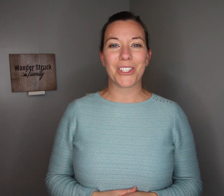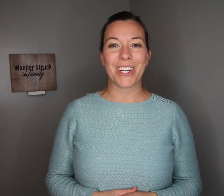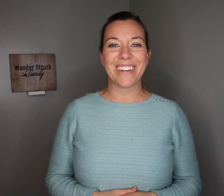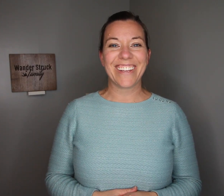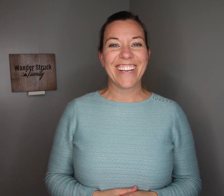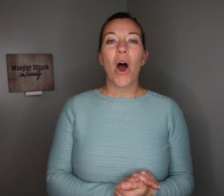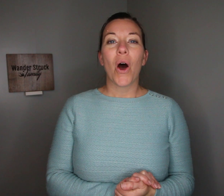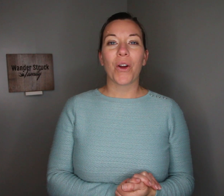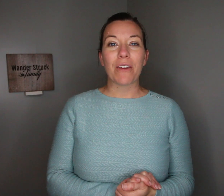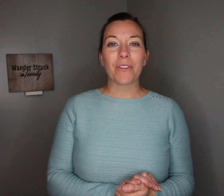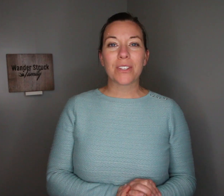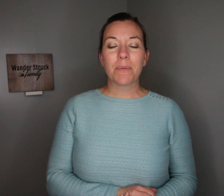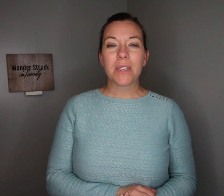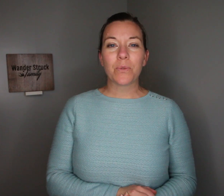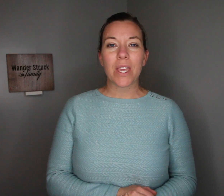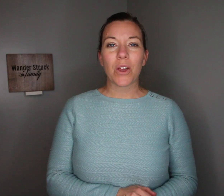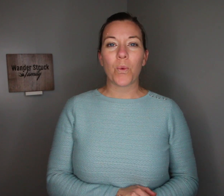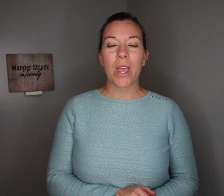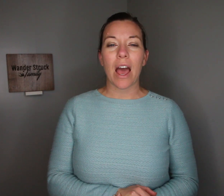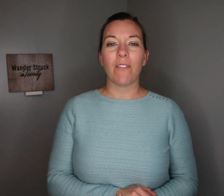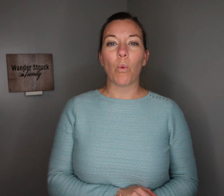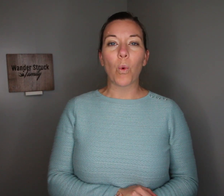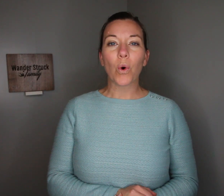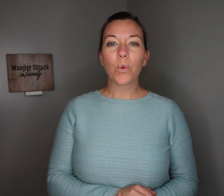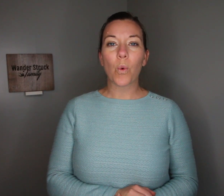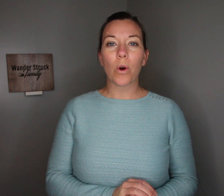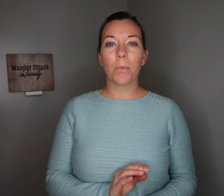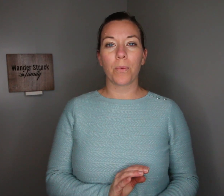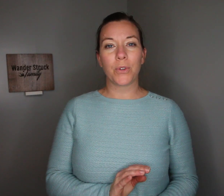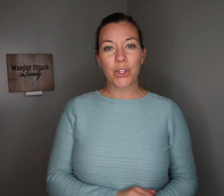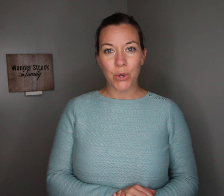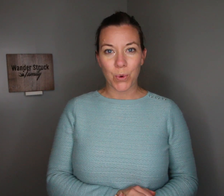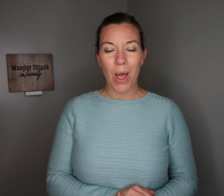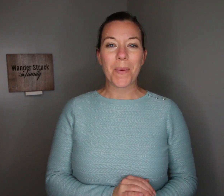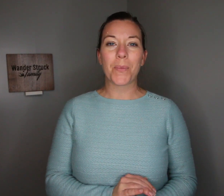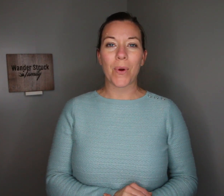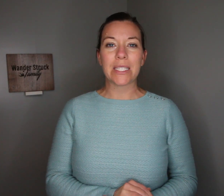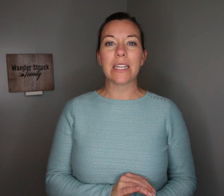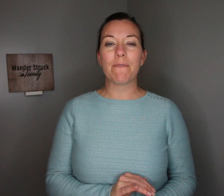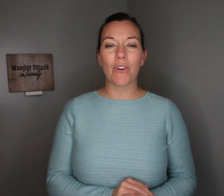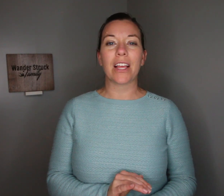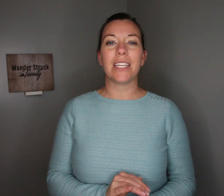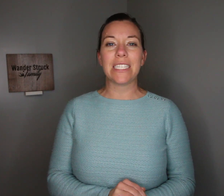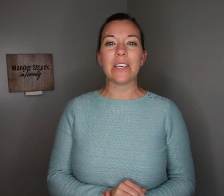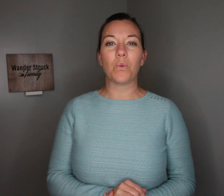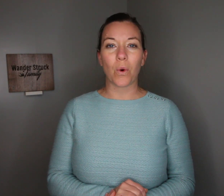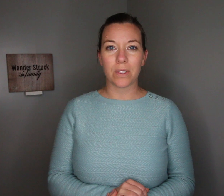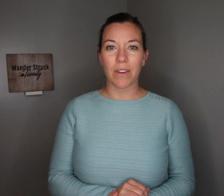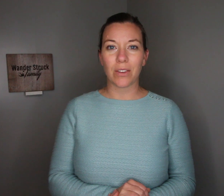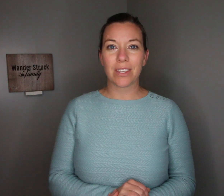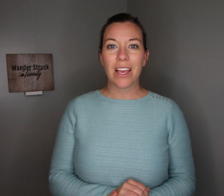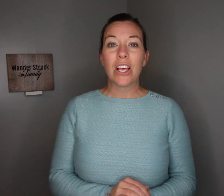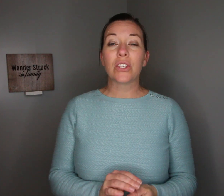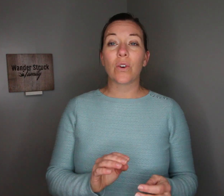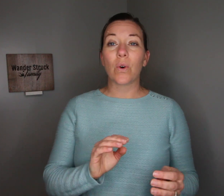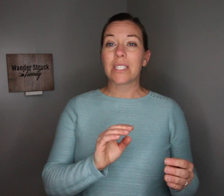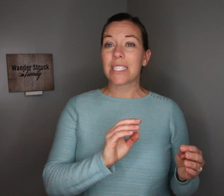inspiration. Okay, first up this week, we have World War II and President Franklin D. Roosevelt. So